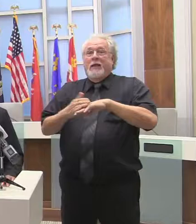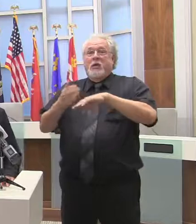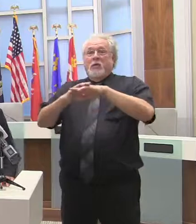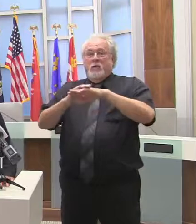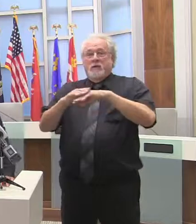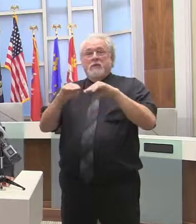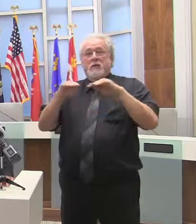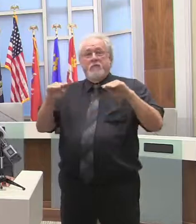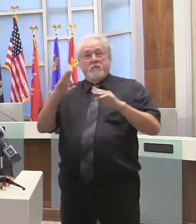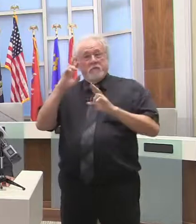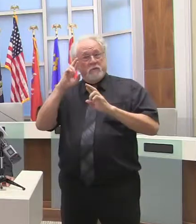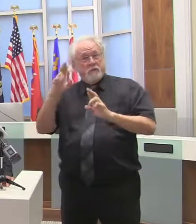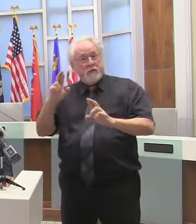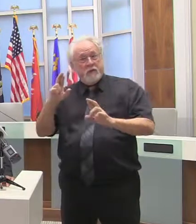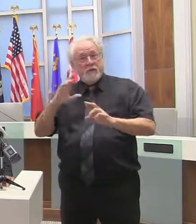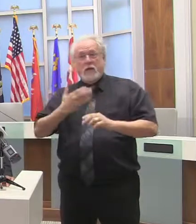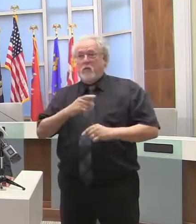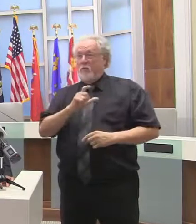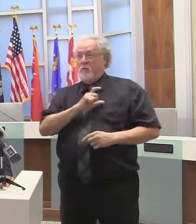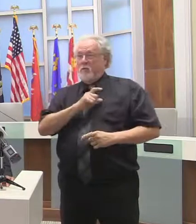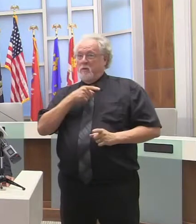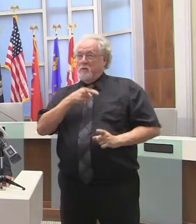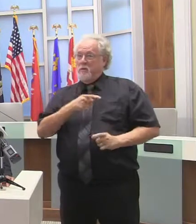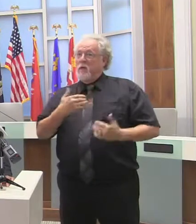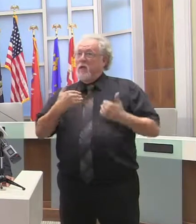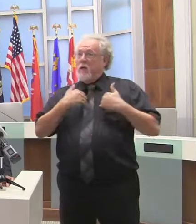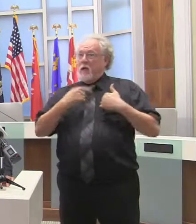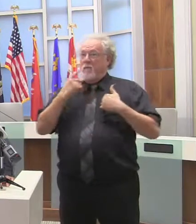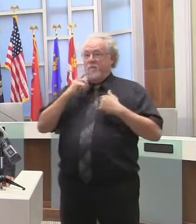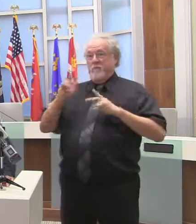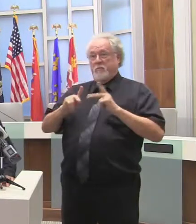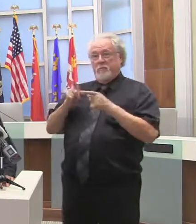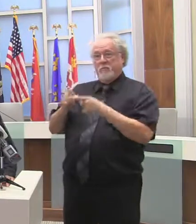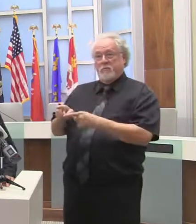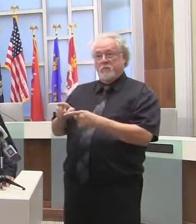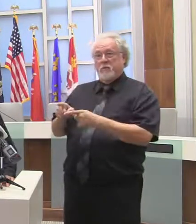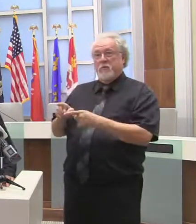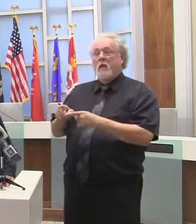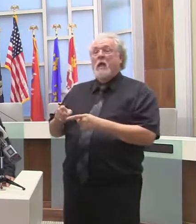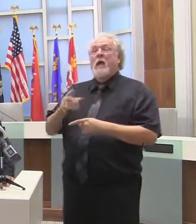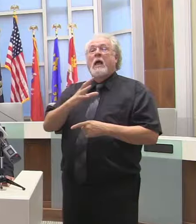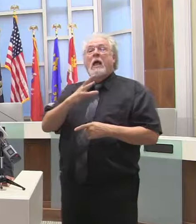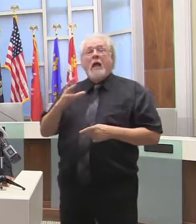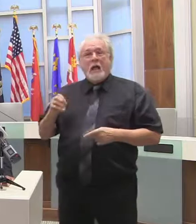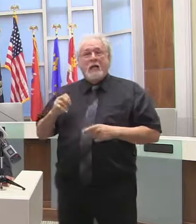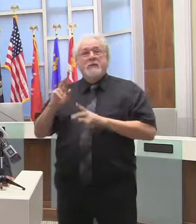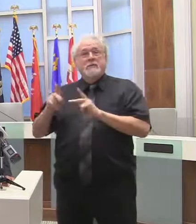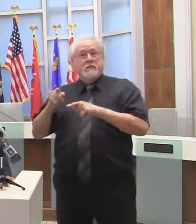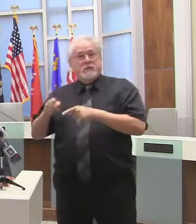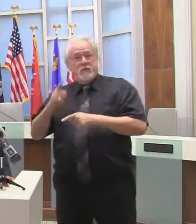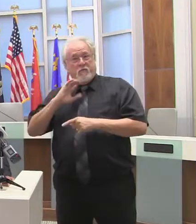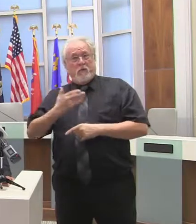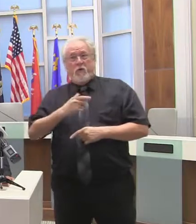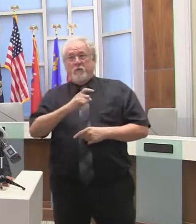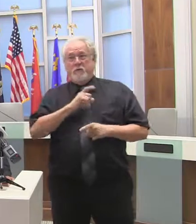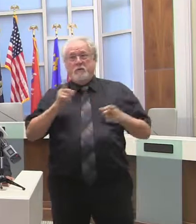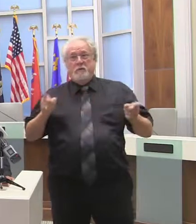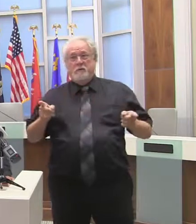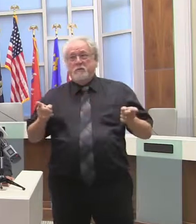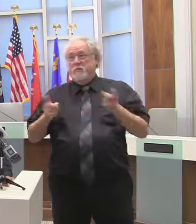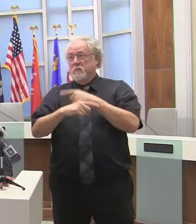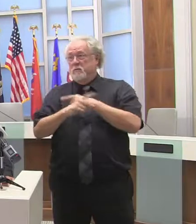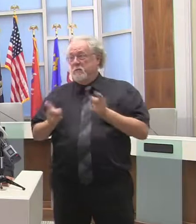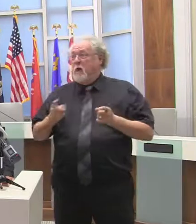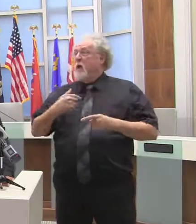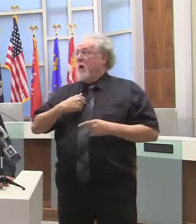of respect that our police officers have for our citizens and citizens for our police officers.